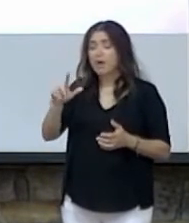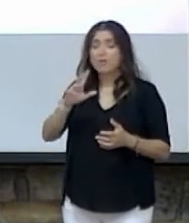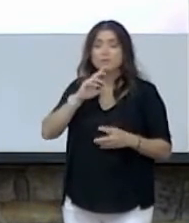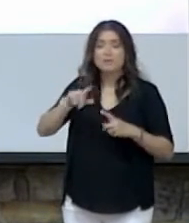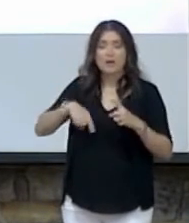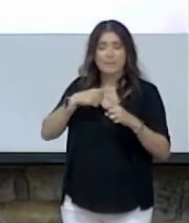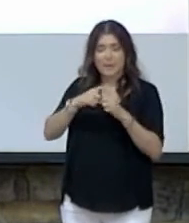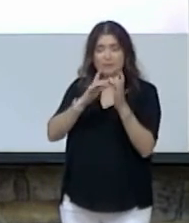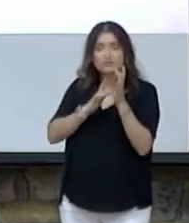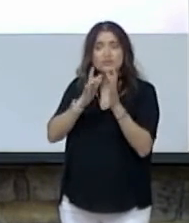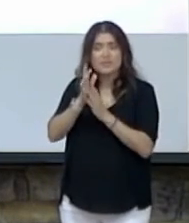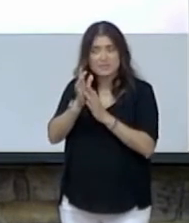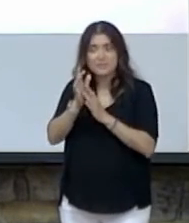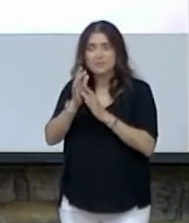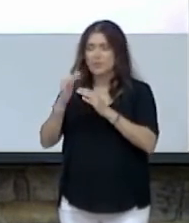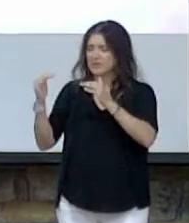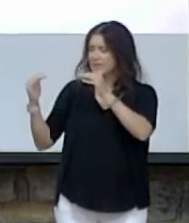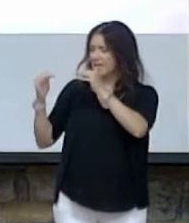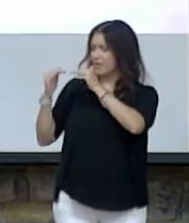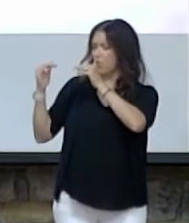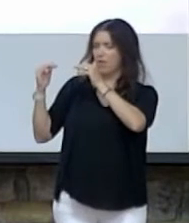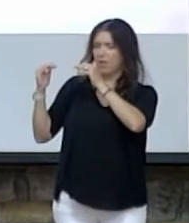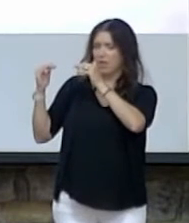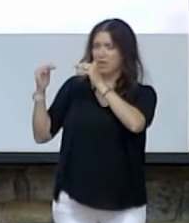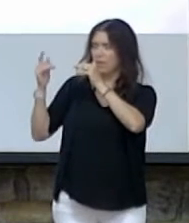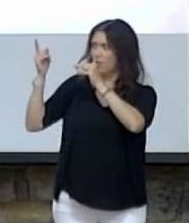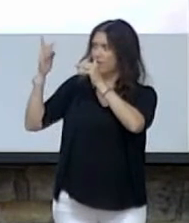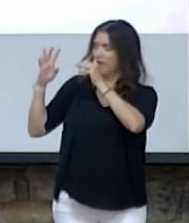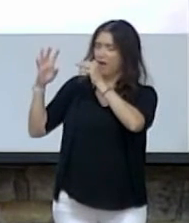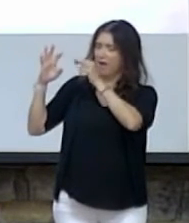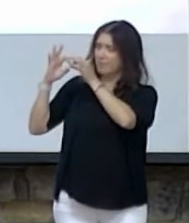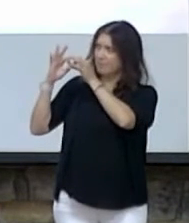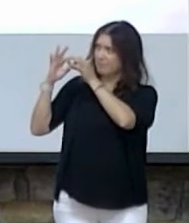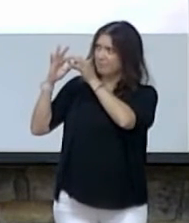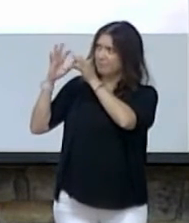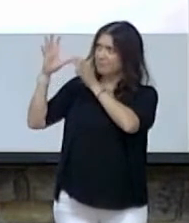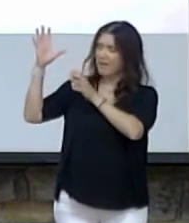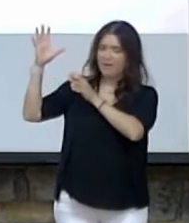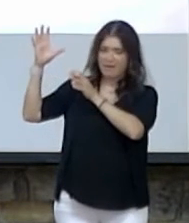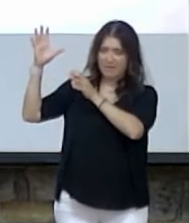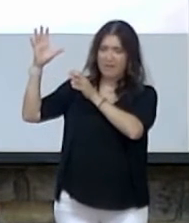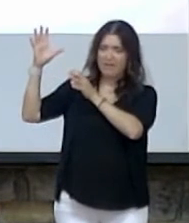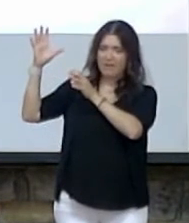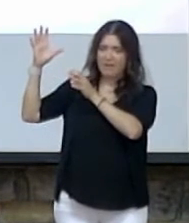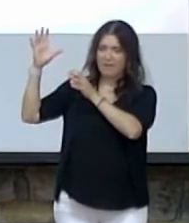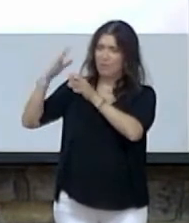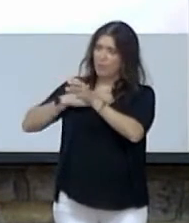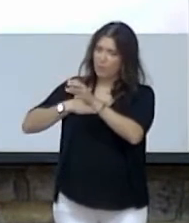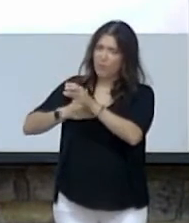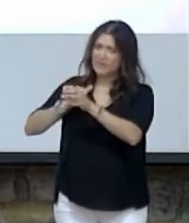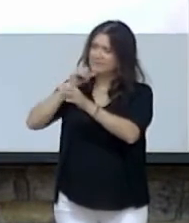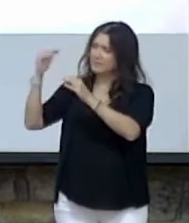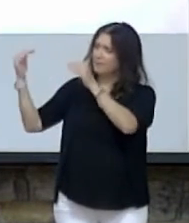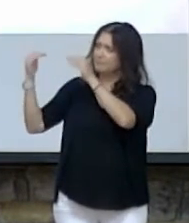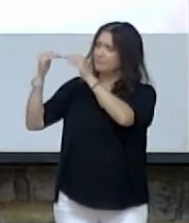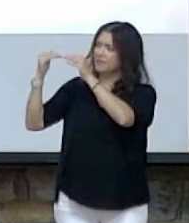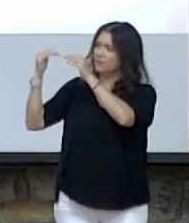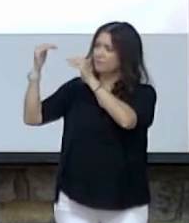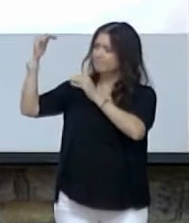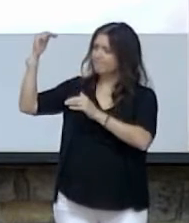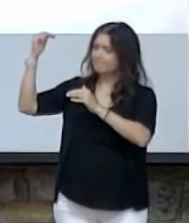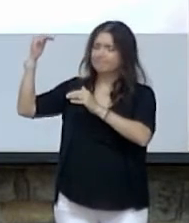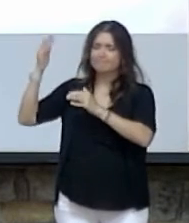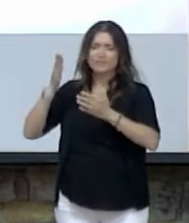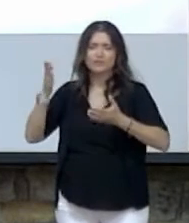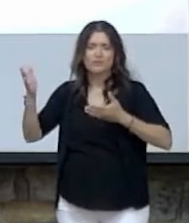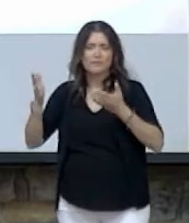Jesus was equal with God, but yet he let it go in order to humble himself as the form of a servant.